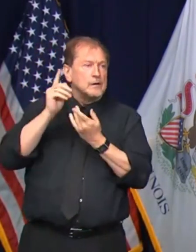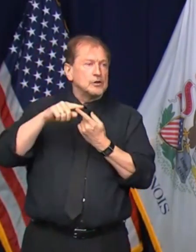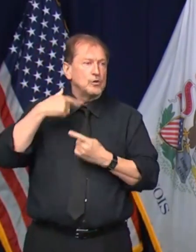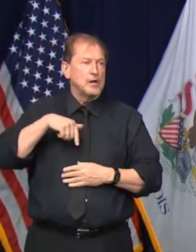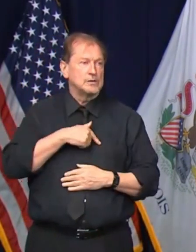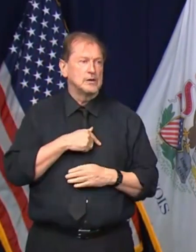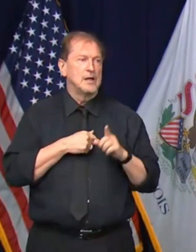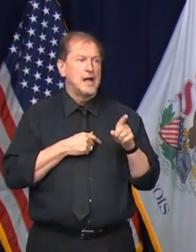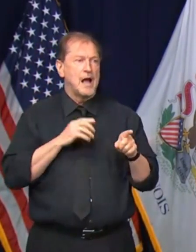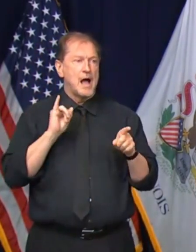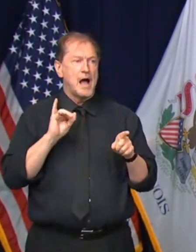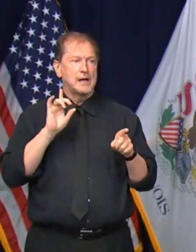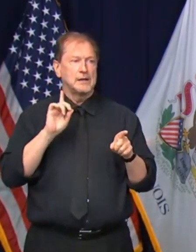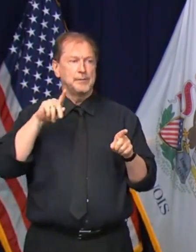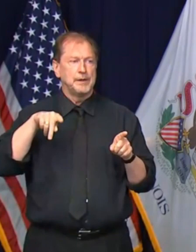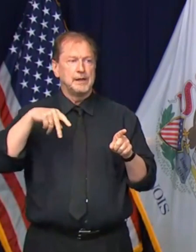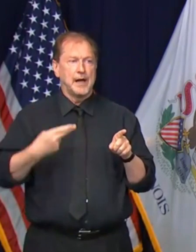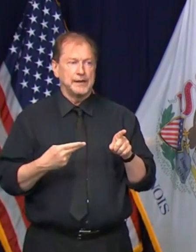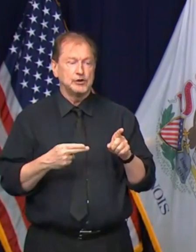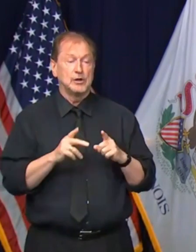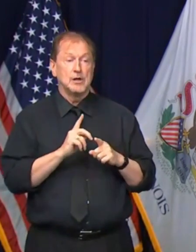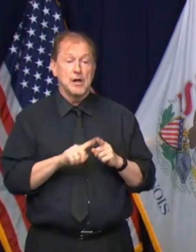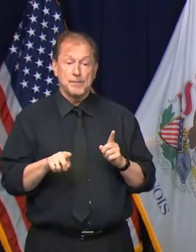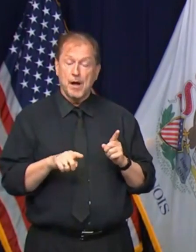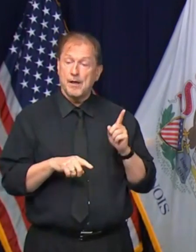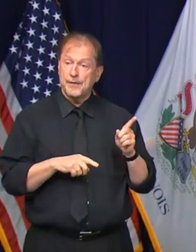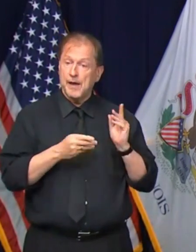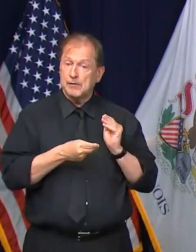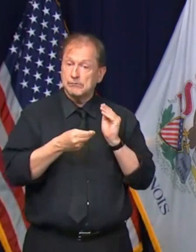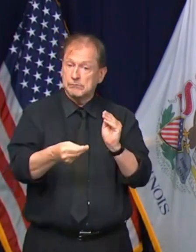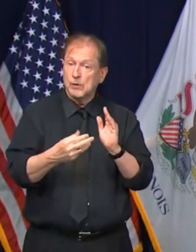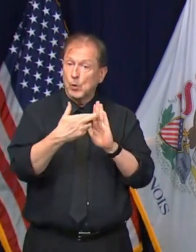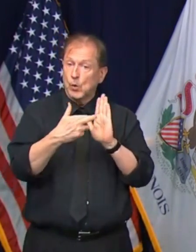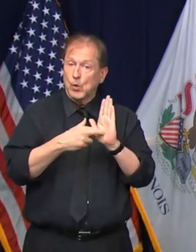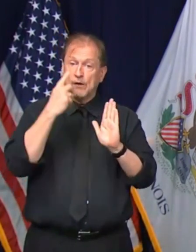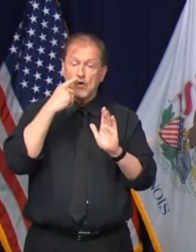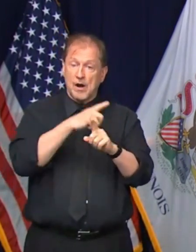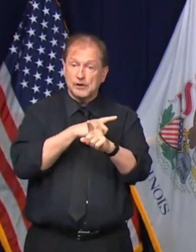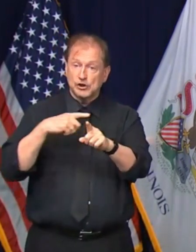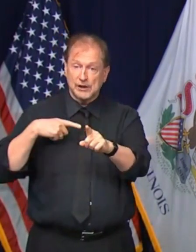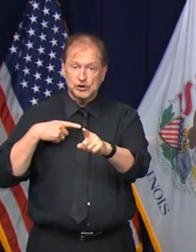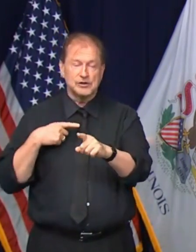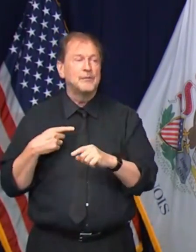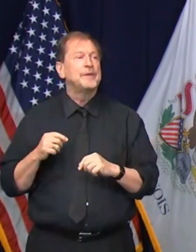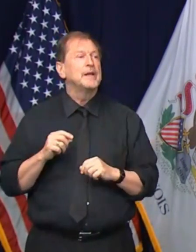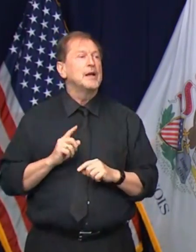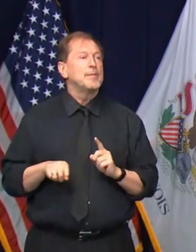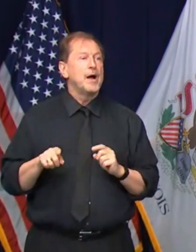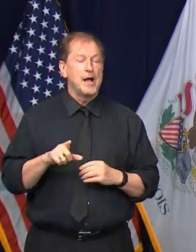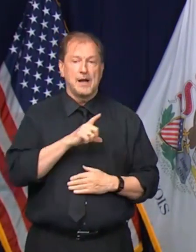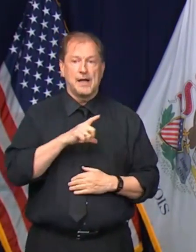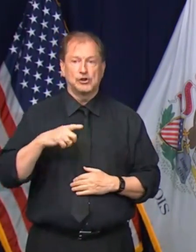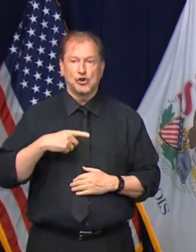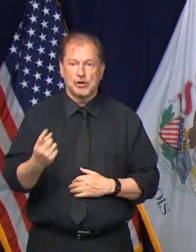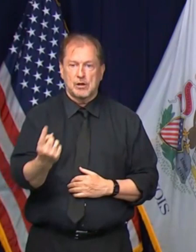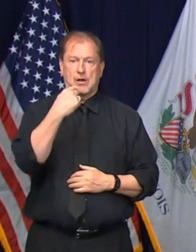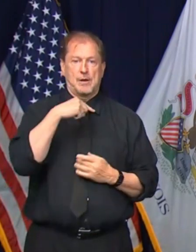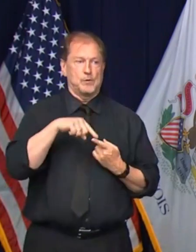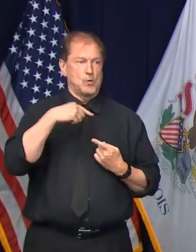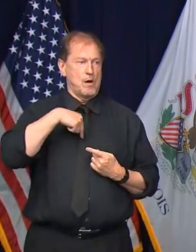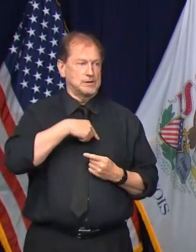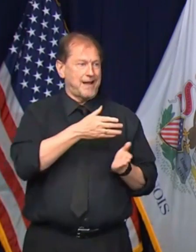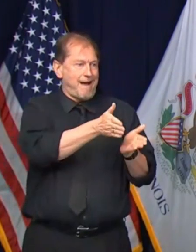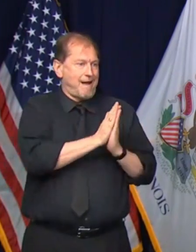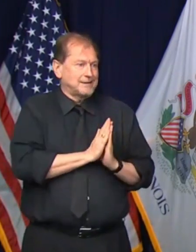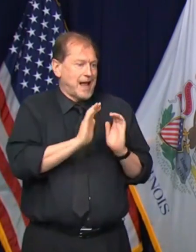IDPH. They set the guidelines Yes. for the legislature to return. Yes, I understand, but we can't write those until the legislature came to us and asked, how could we do it?